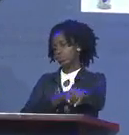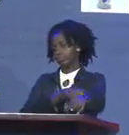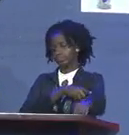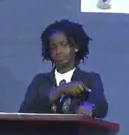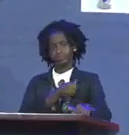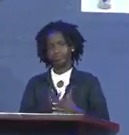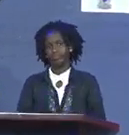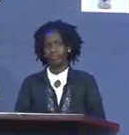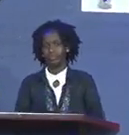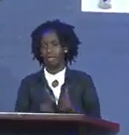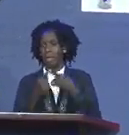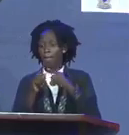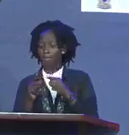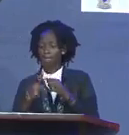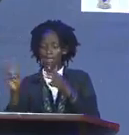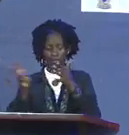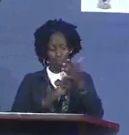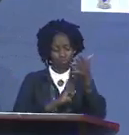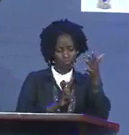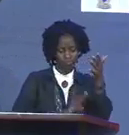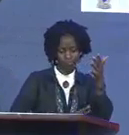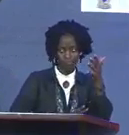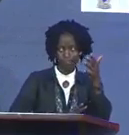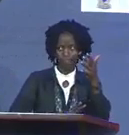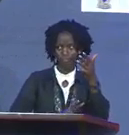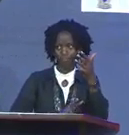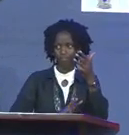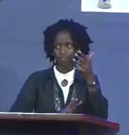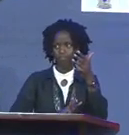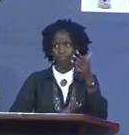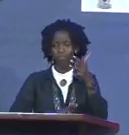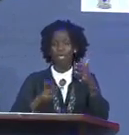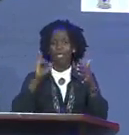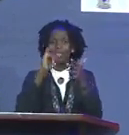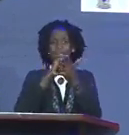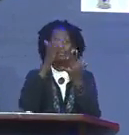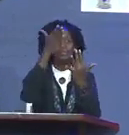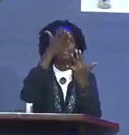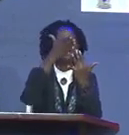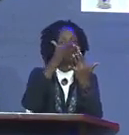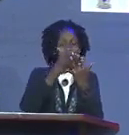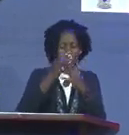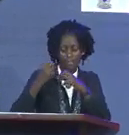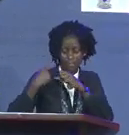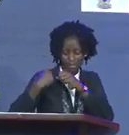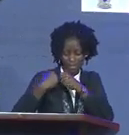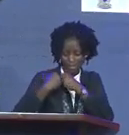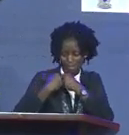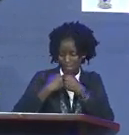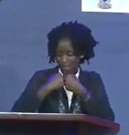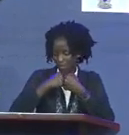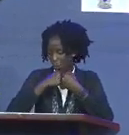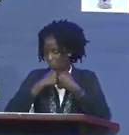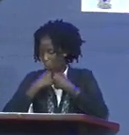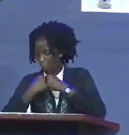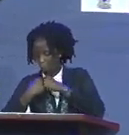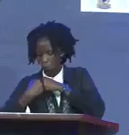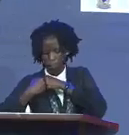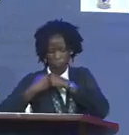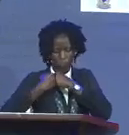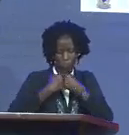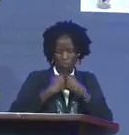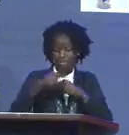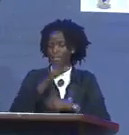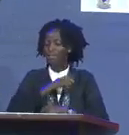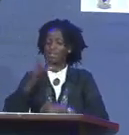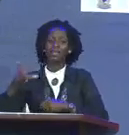been long. Nenga bichawandikwa. As it is written, tuwakati mukusomo wakati mukugezesewa katonda